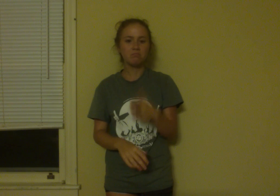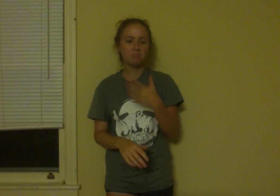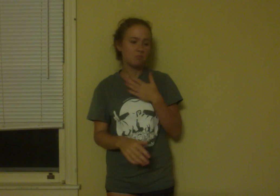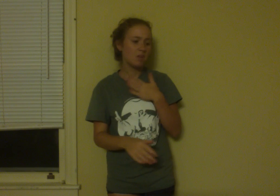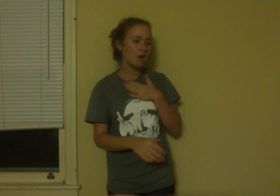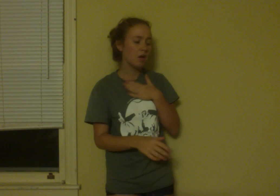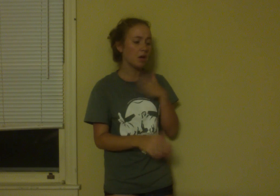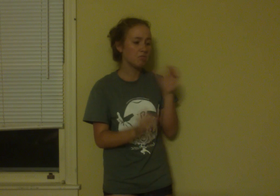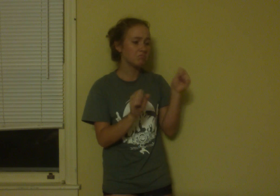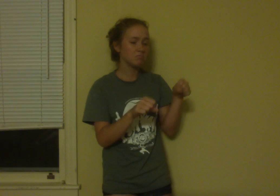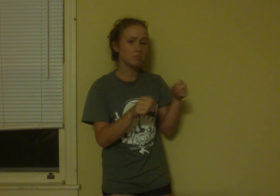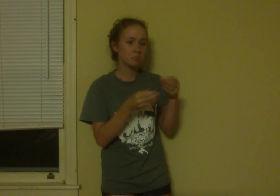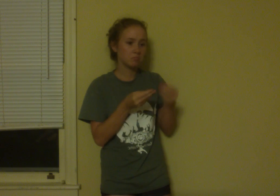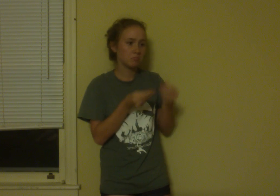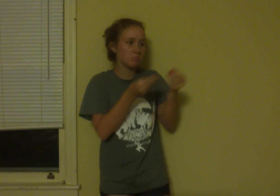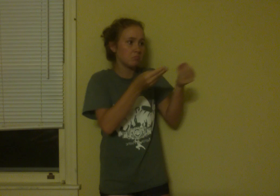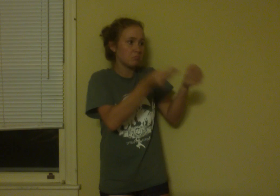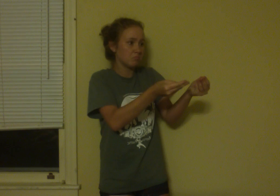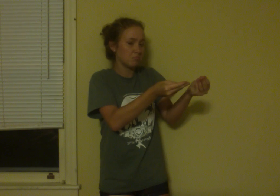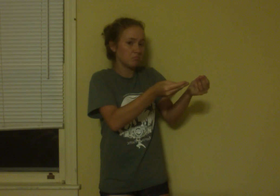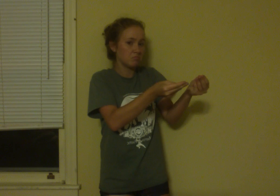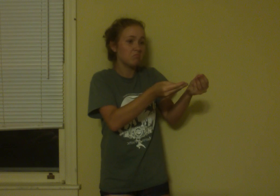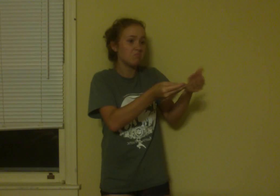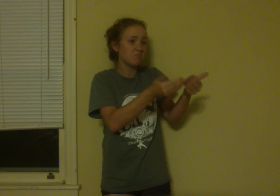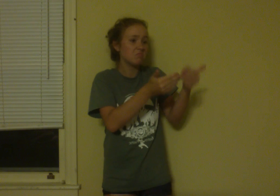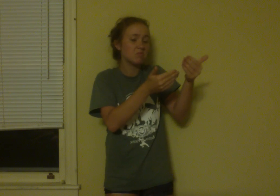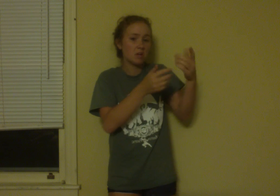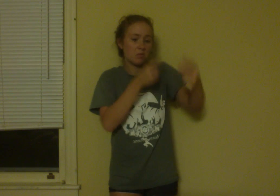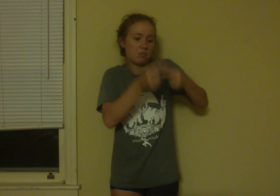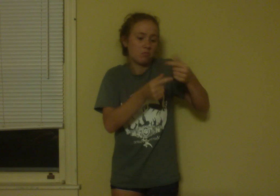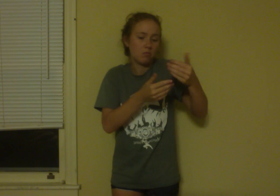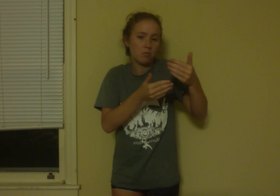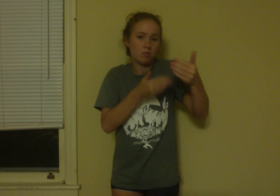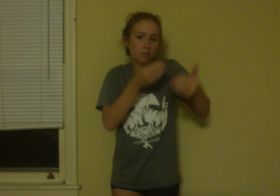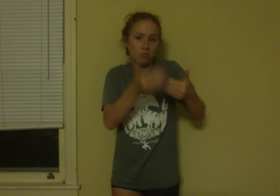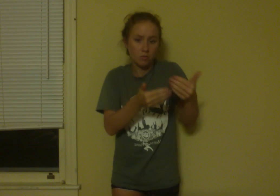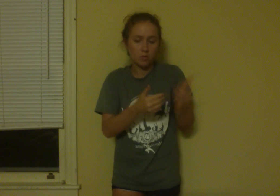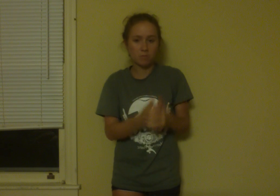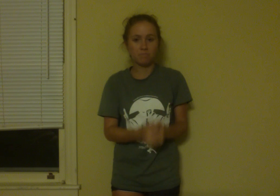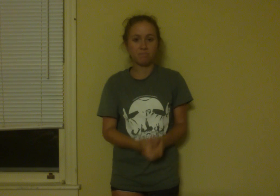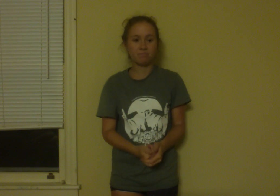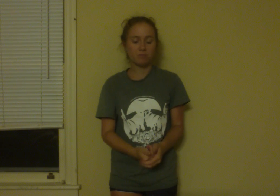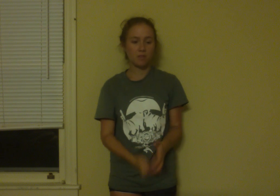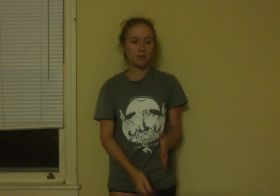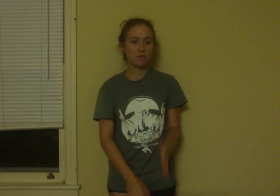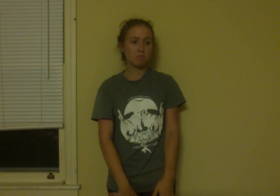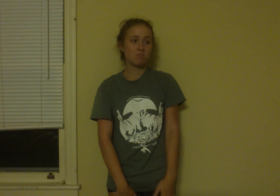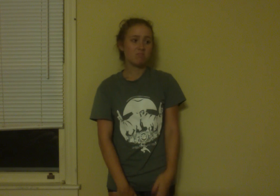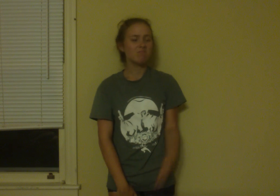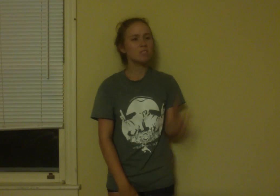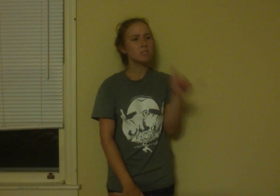show them what the next step might look like and give them like a stepping stone in the same way that I had one when I was a kid.